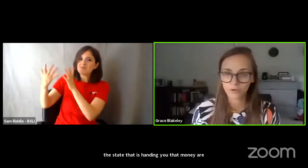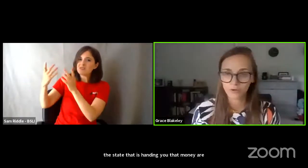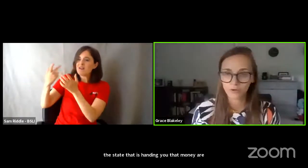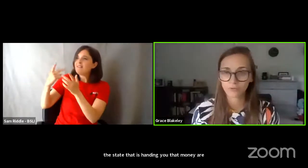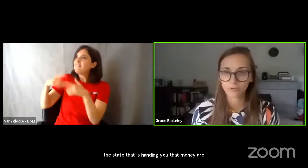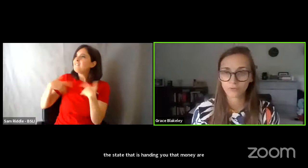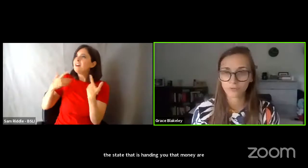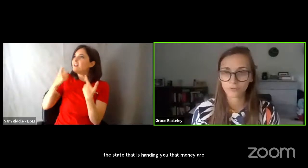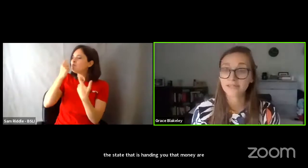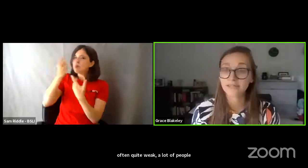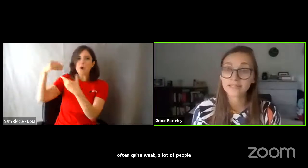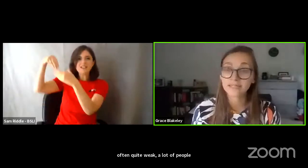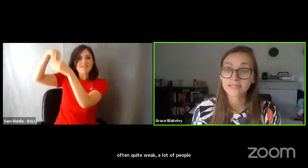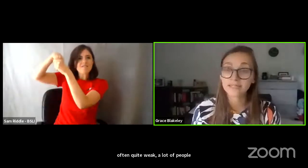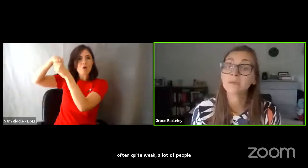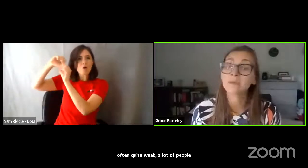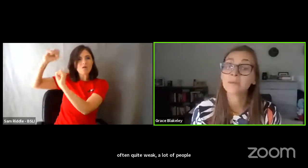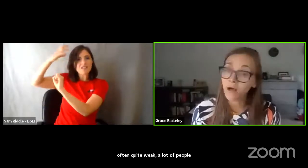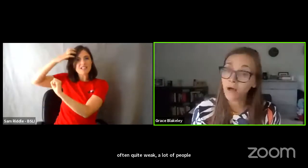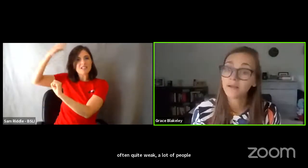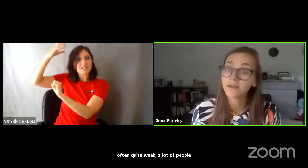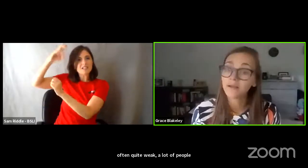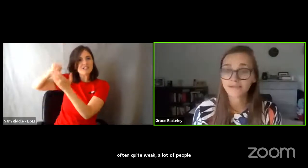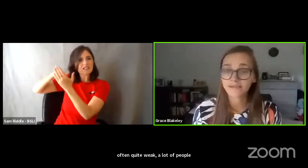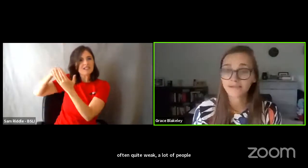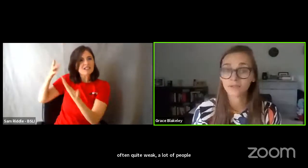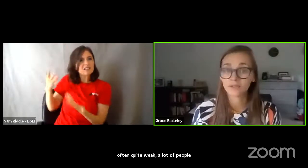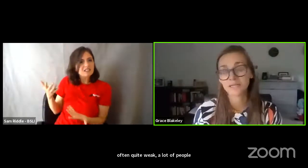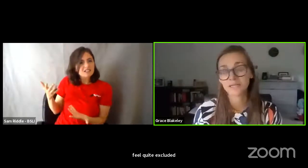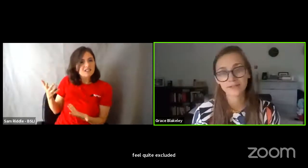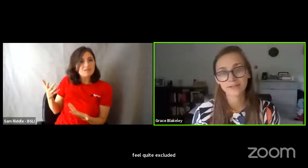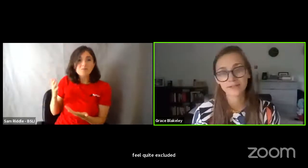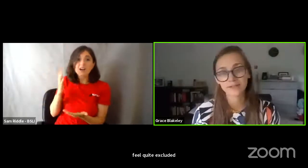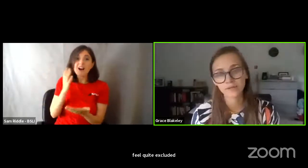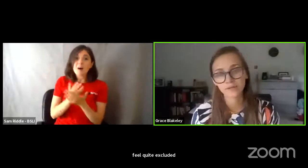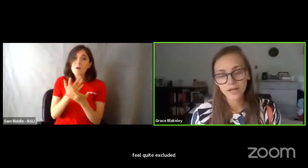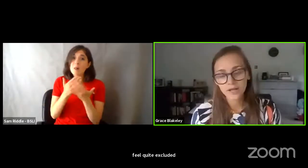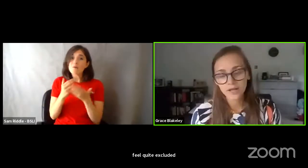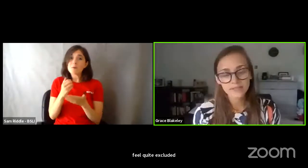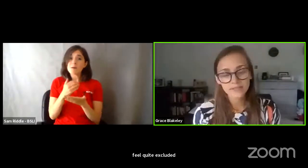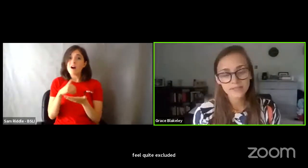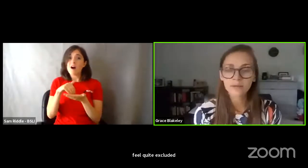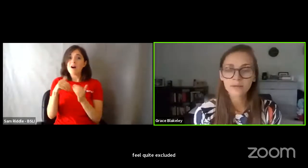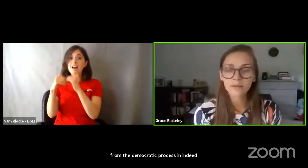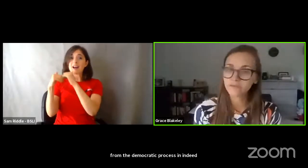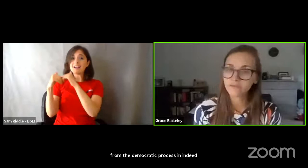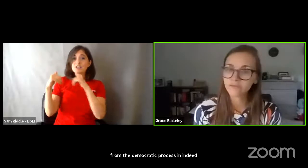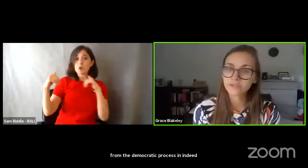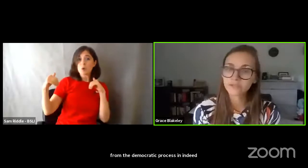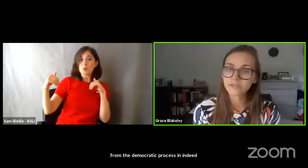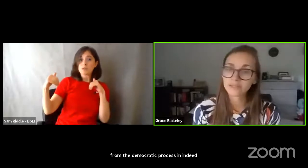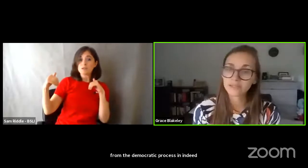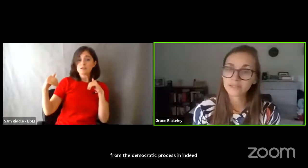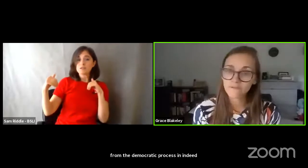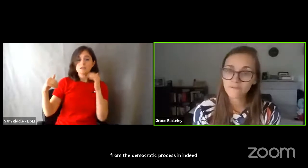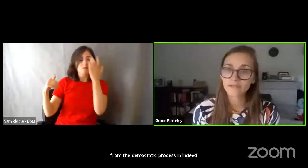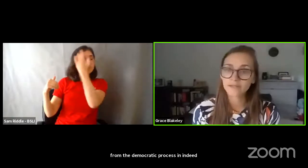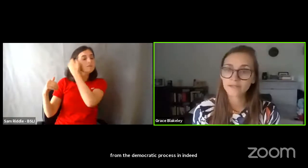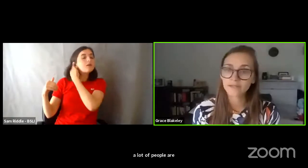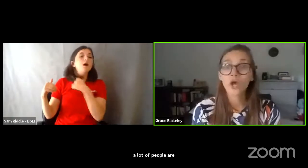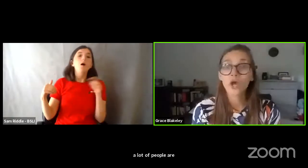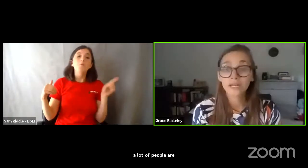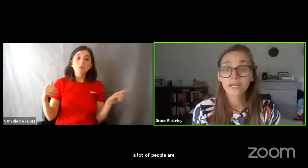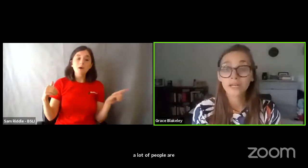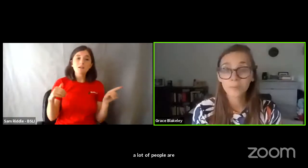from the democratic process. Indeed, a lot of people are excluded from the democratic process. Whereas I think a model of universal basic